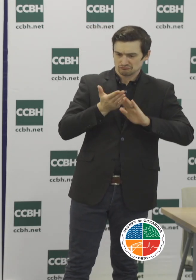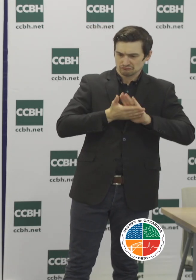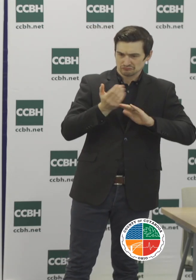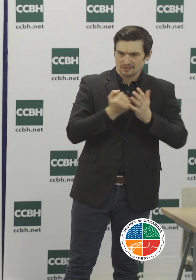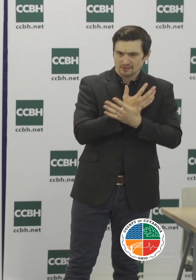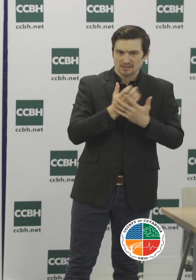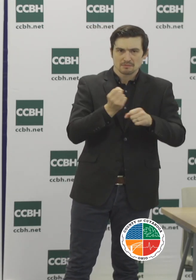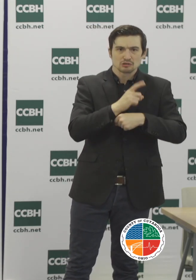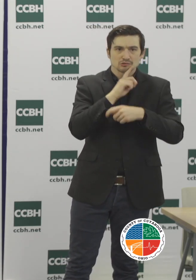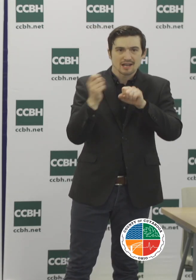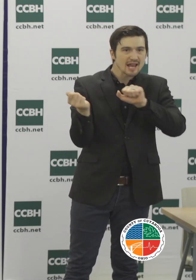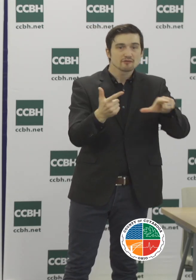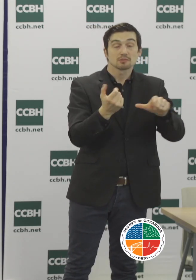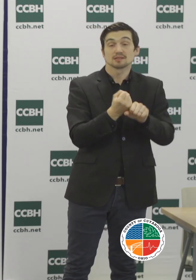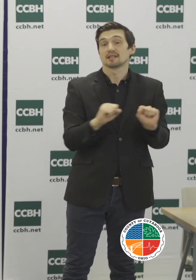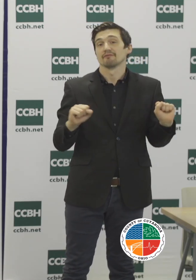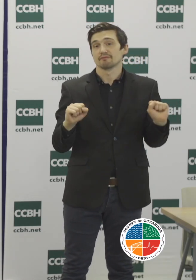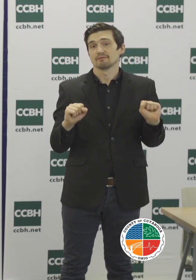everyone.